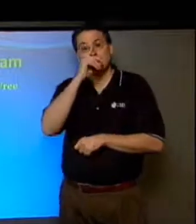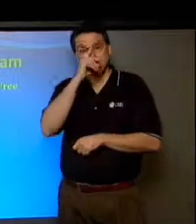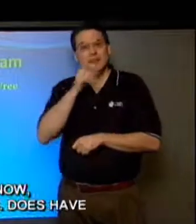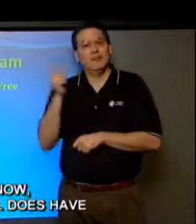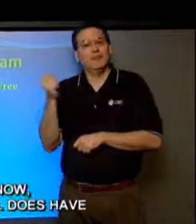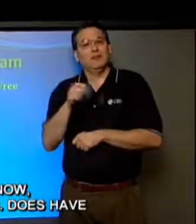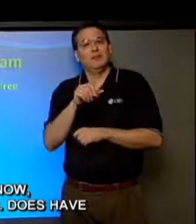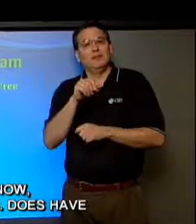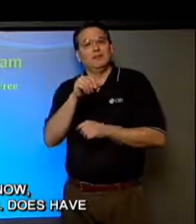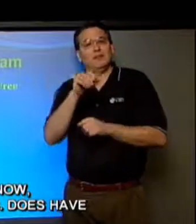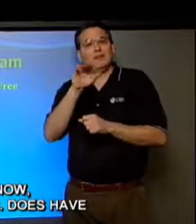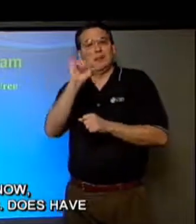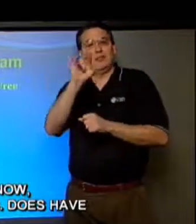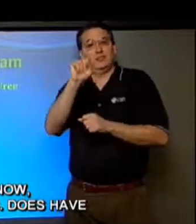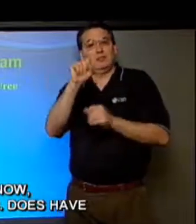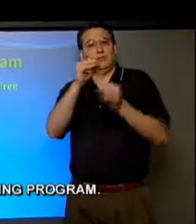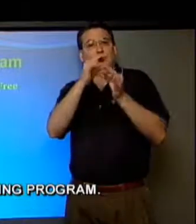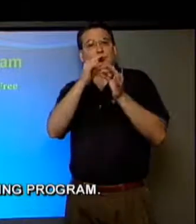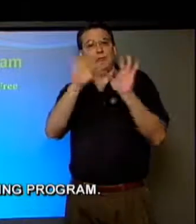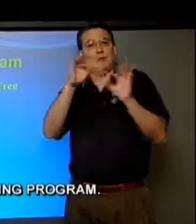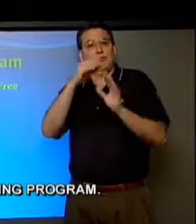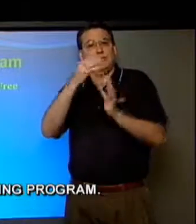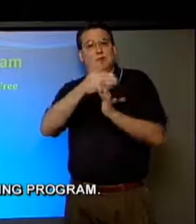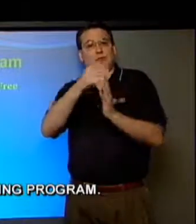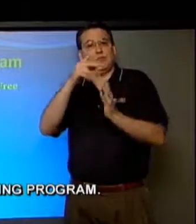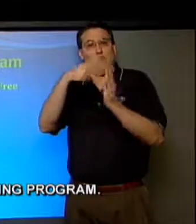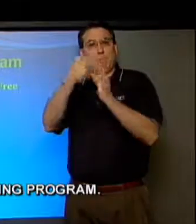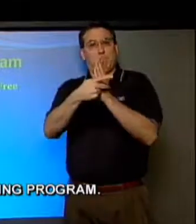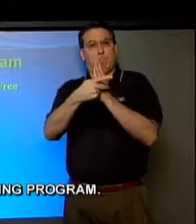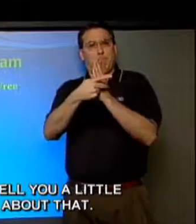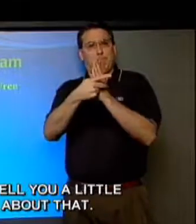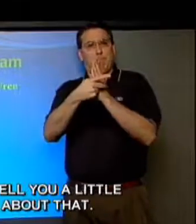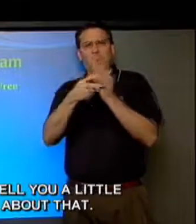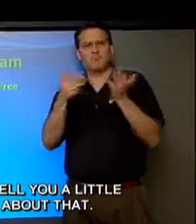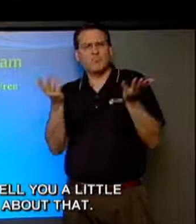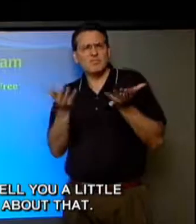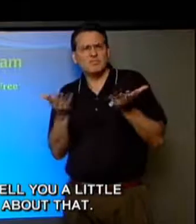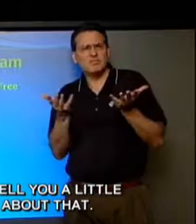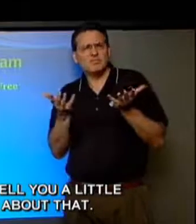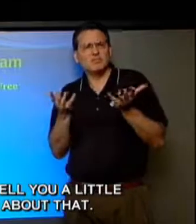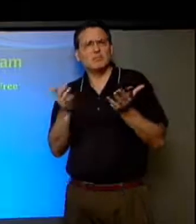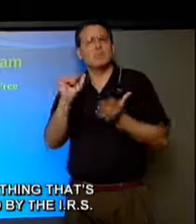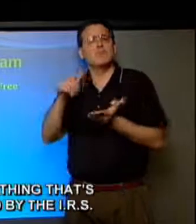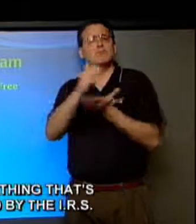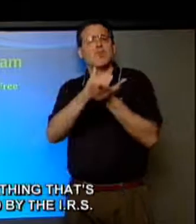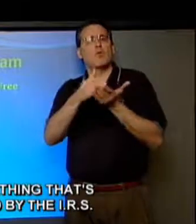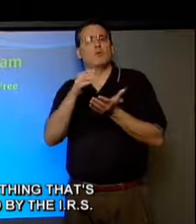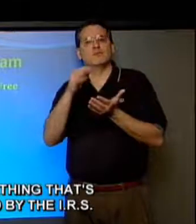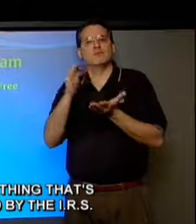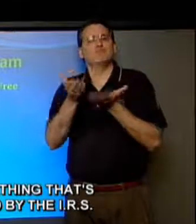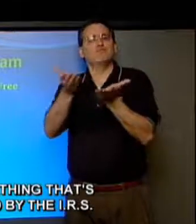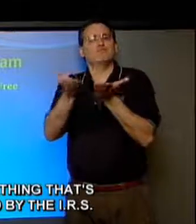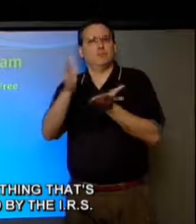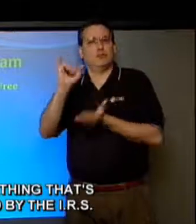Now, the IRS does have a free filing program, and let me tell you a little bit more about that. It's something that's provided by the